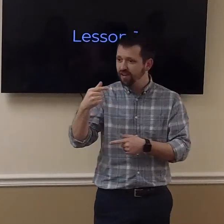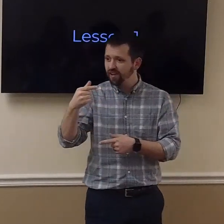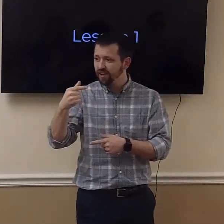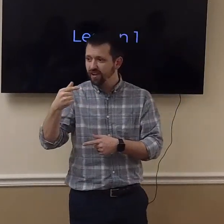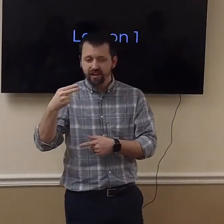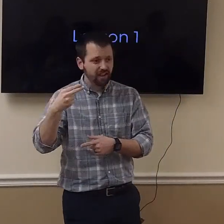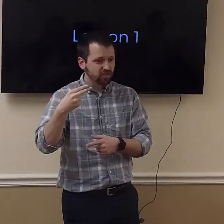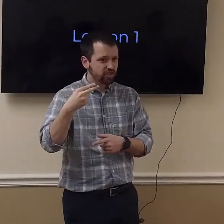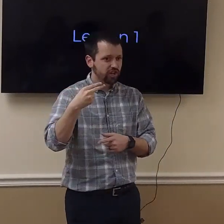H,